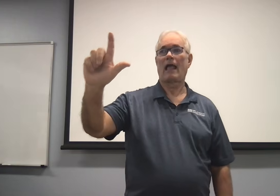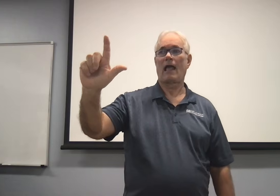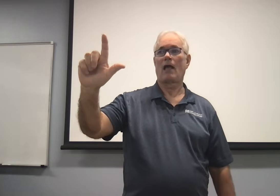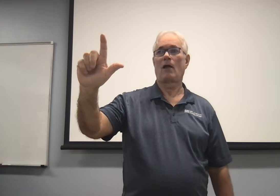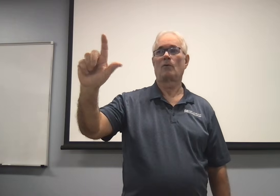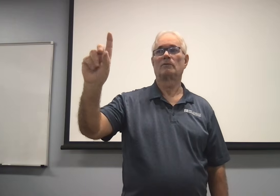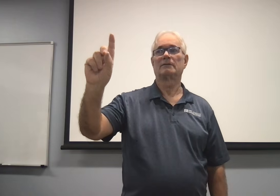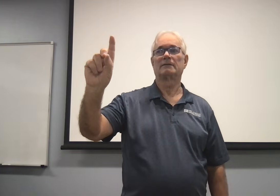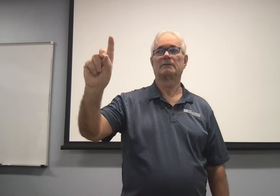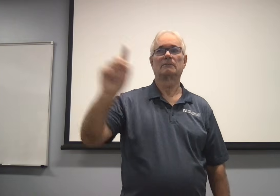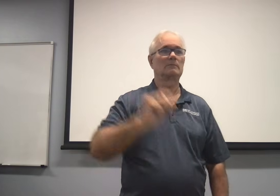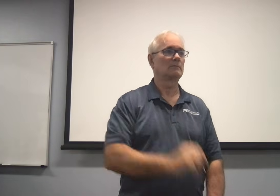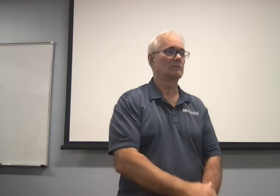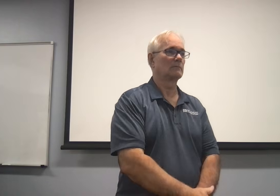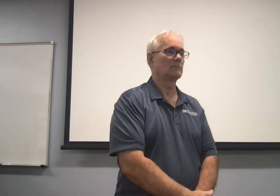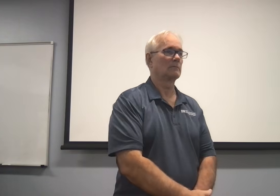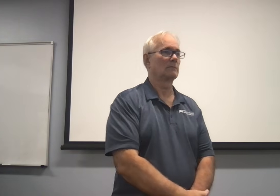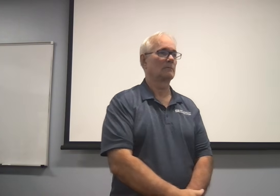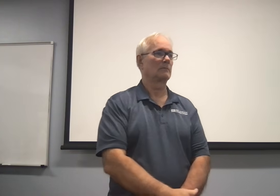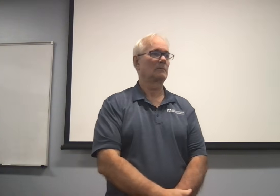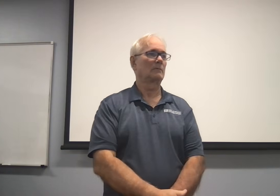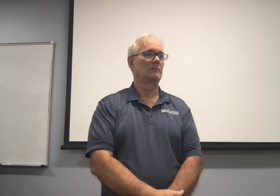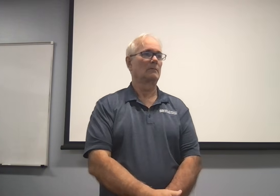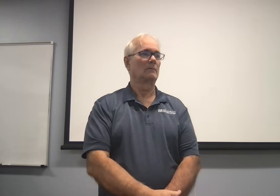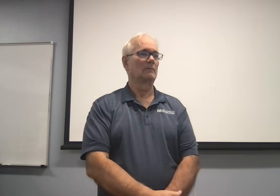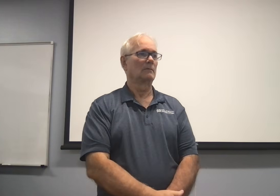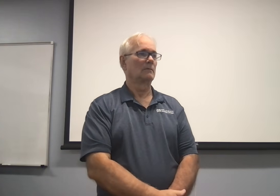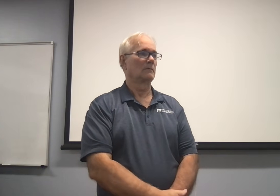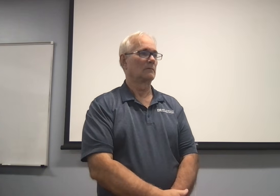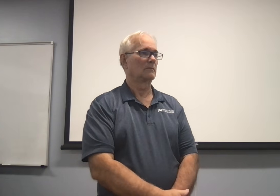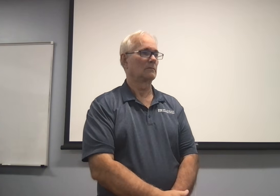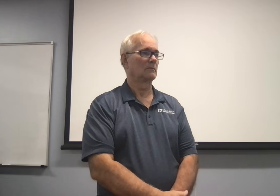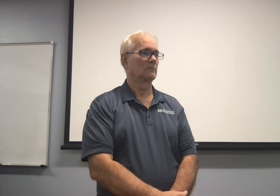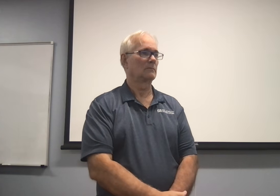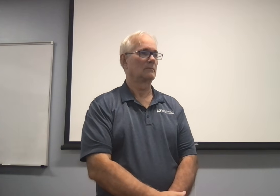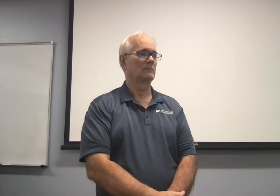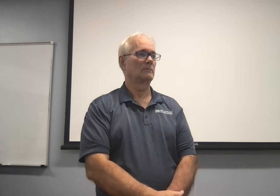W. Practice what? Practice your lexiconalized signs.